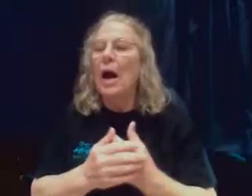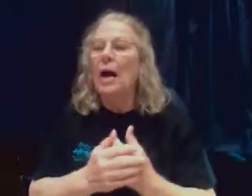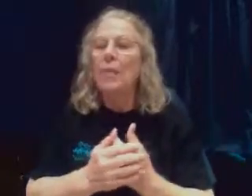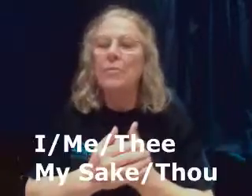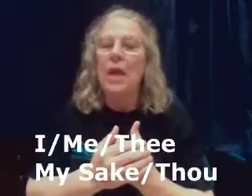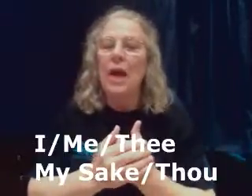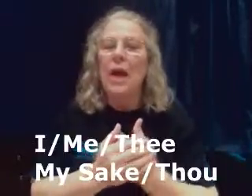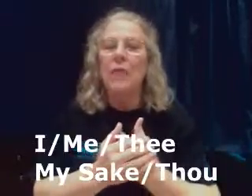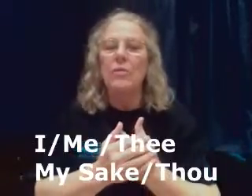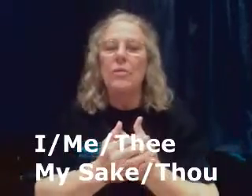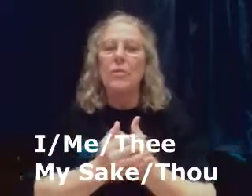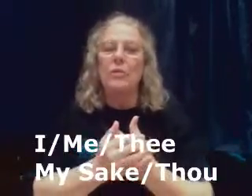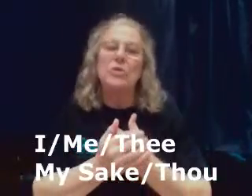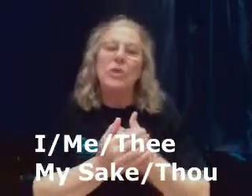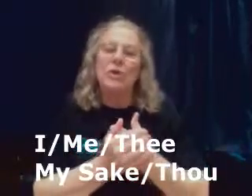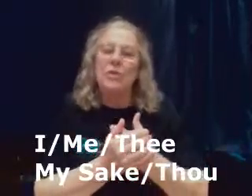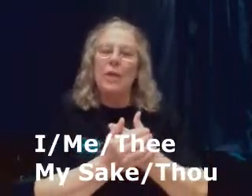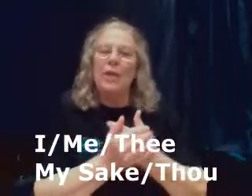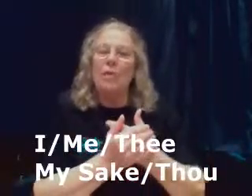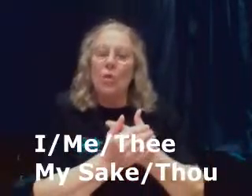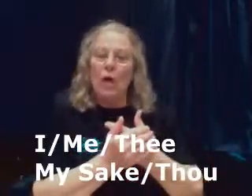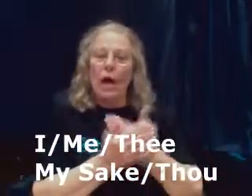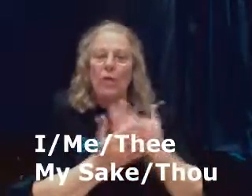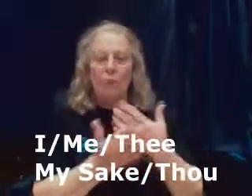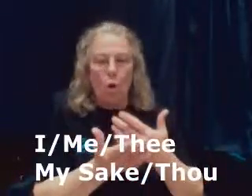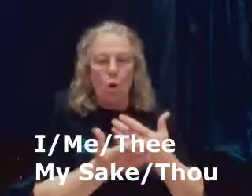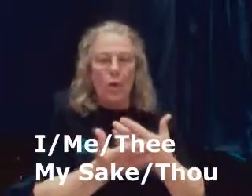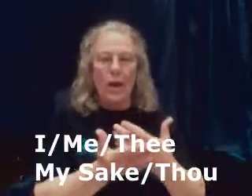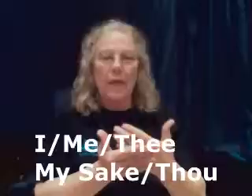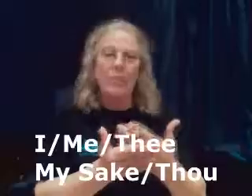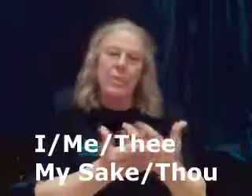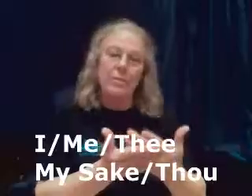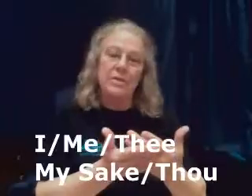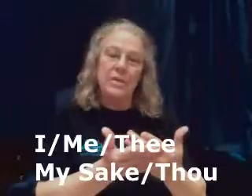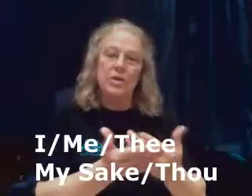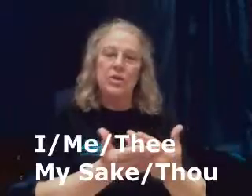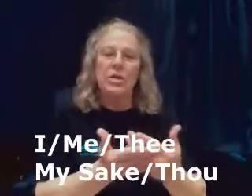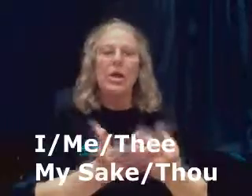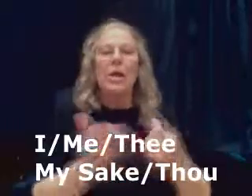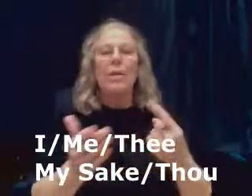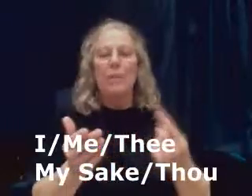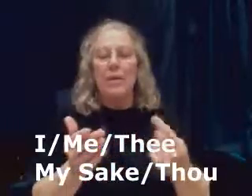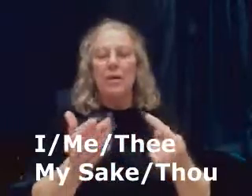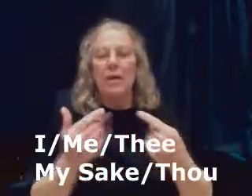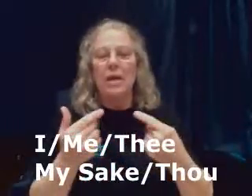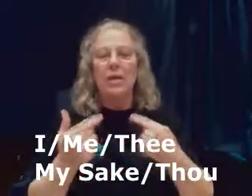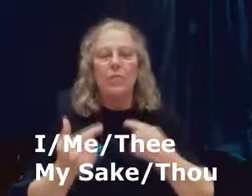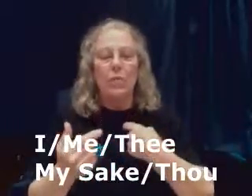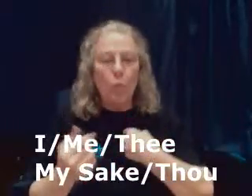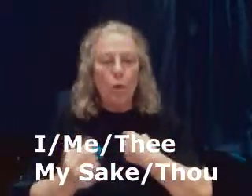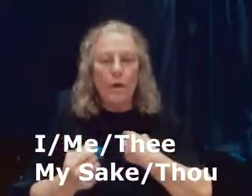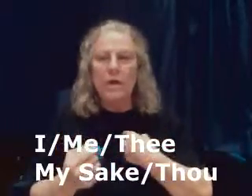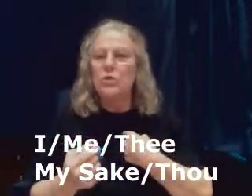I, and when we talked about the open hand being possession, but if we're pointing